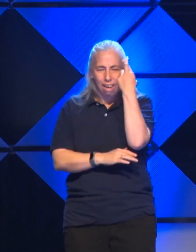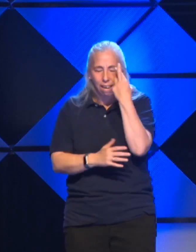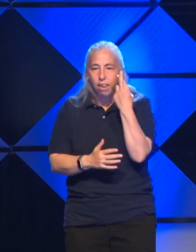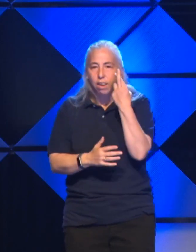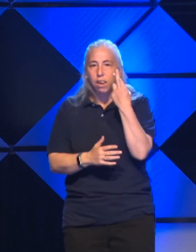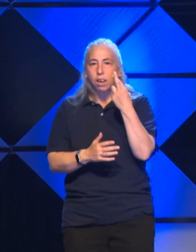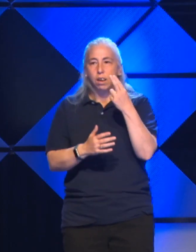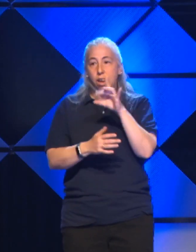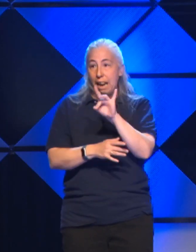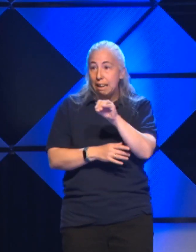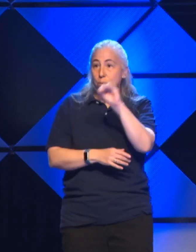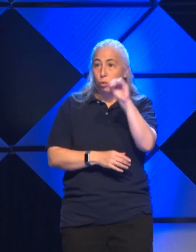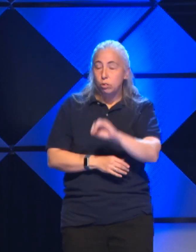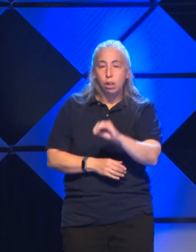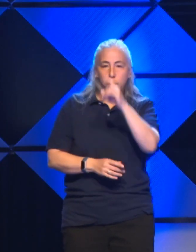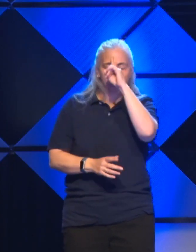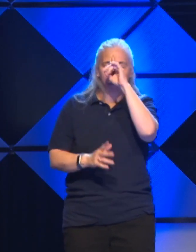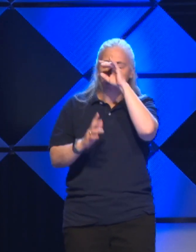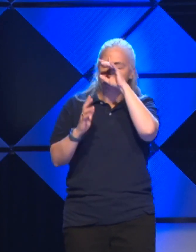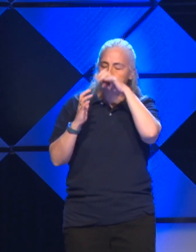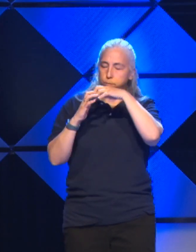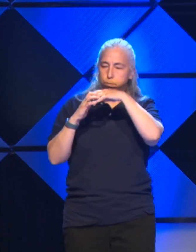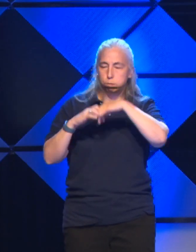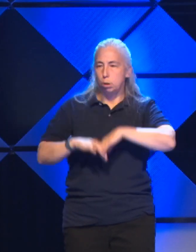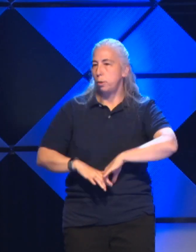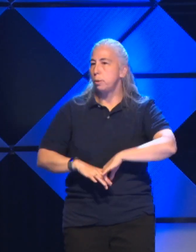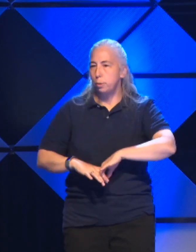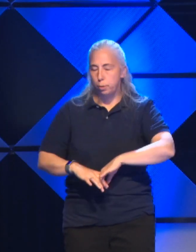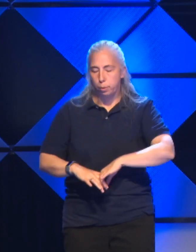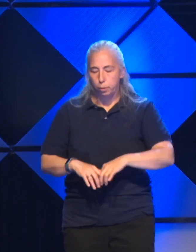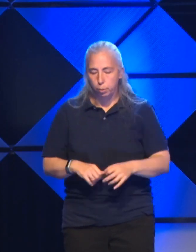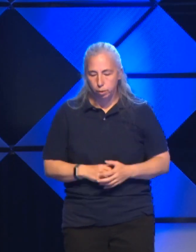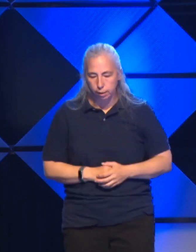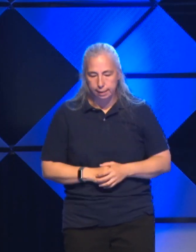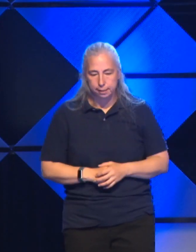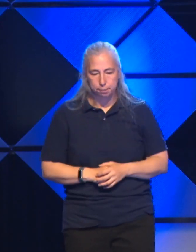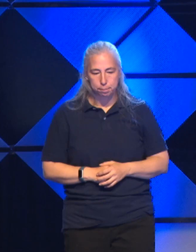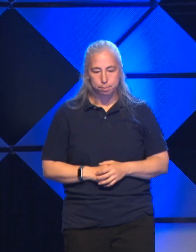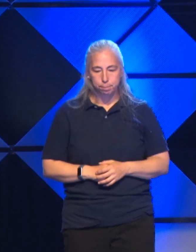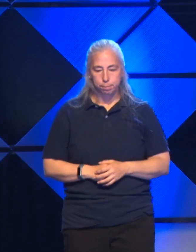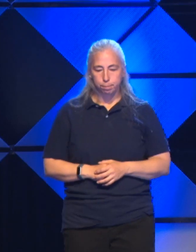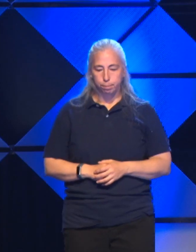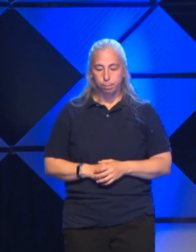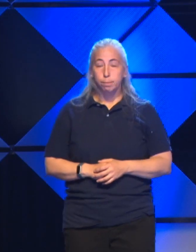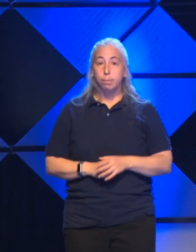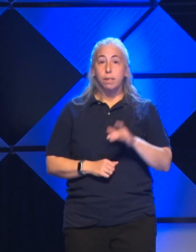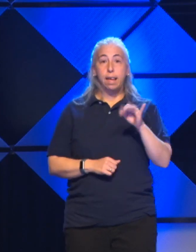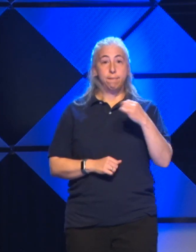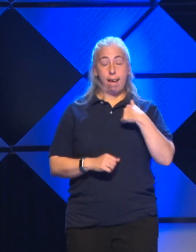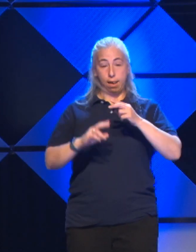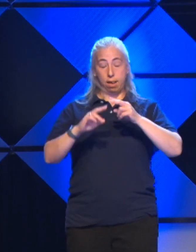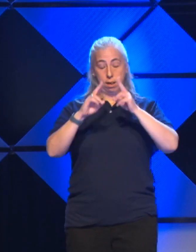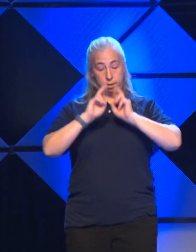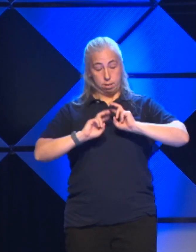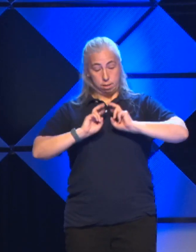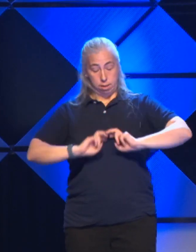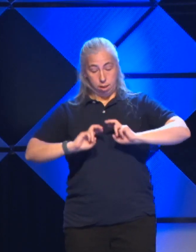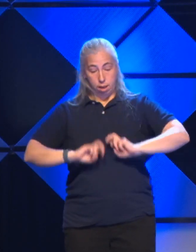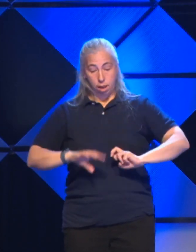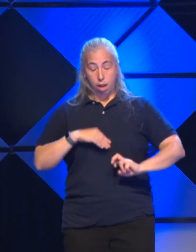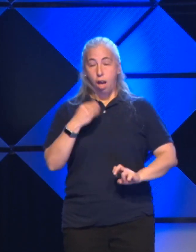When we look to ourselves and we see meaningless, that has to be a very red